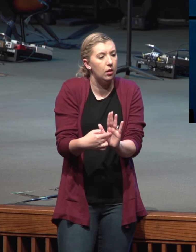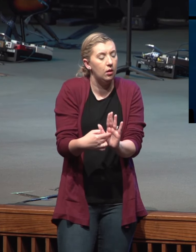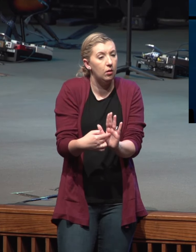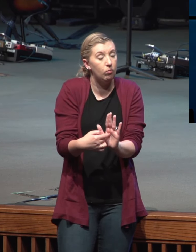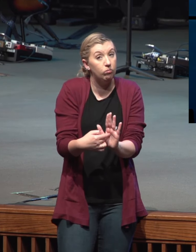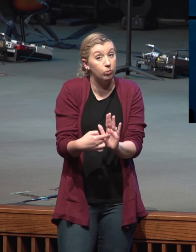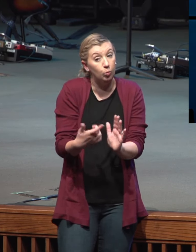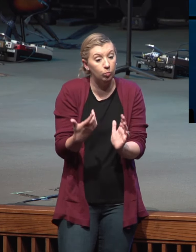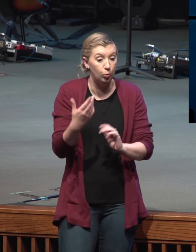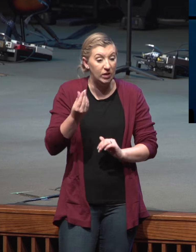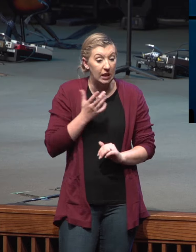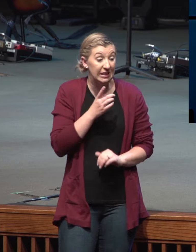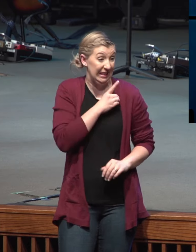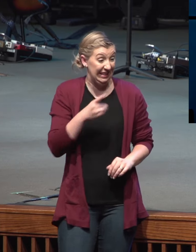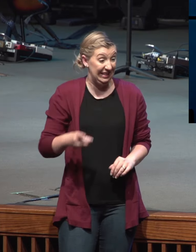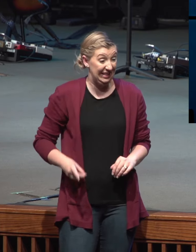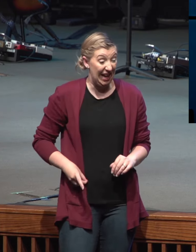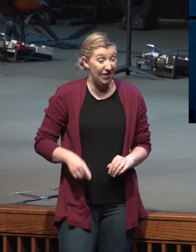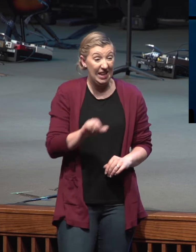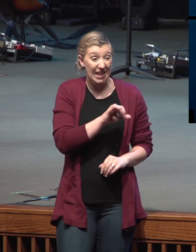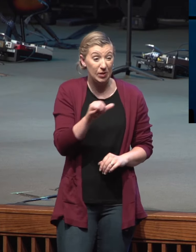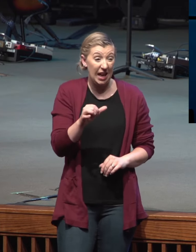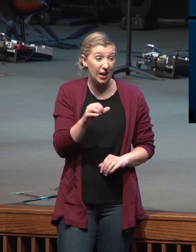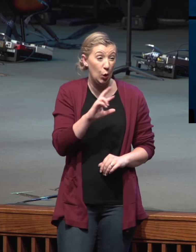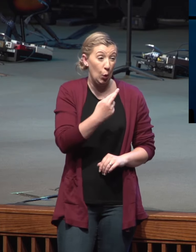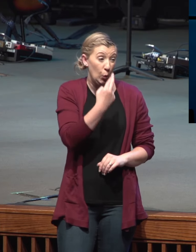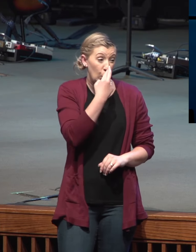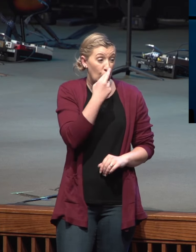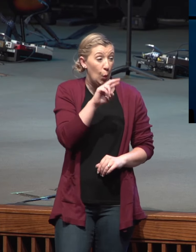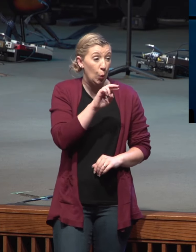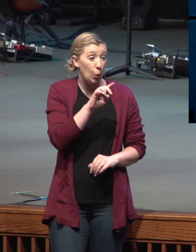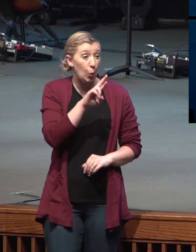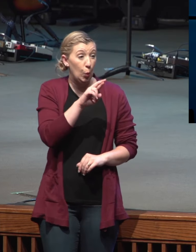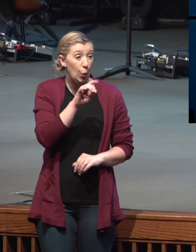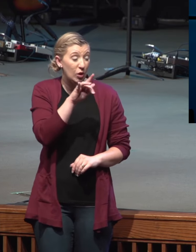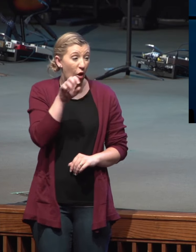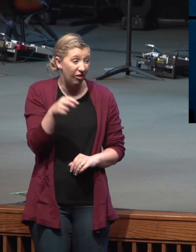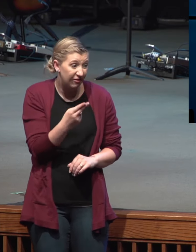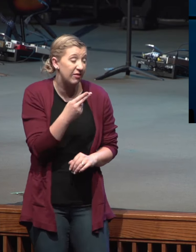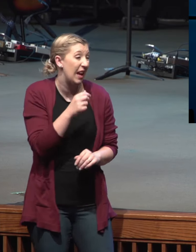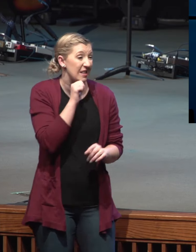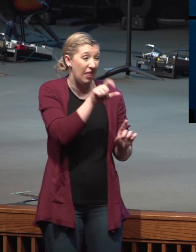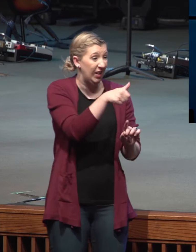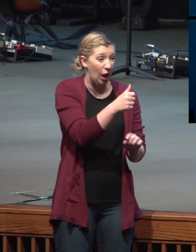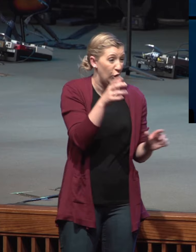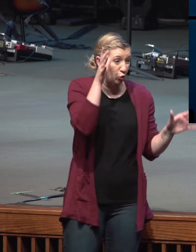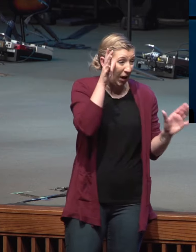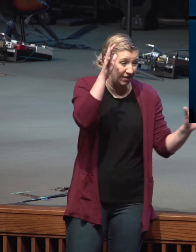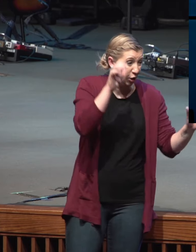Well, it tells us that David was a lot more like Rudolph the Red-Nosed Reindeer than he was like Comet, Cupid, Donner, or Blitzen.